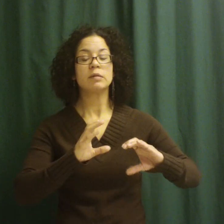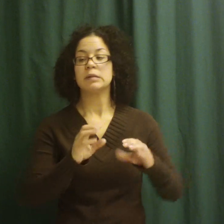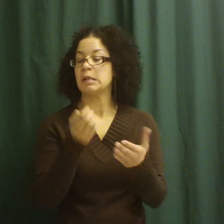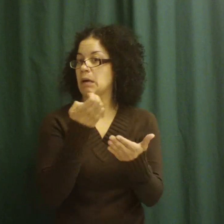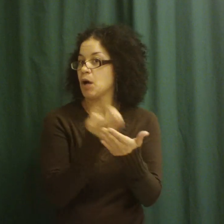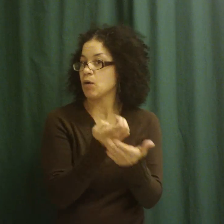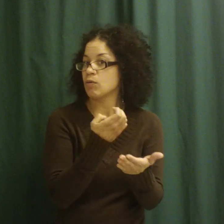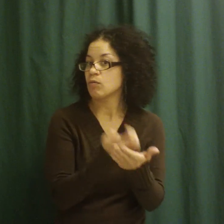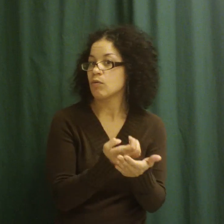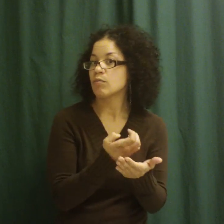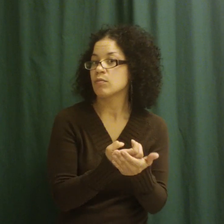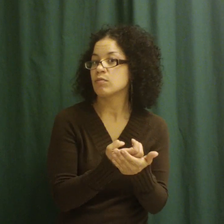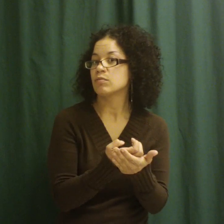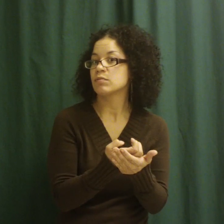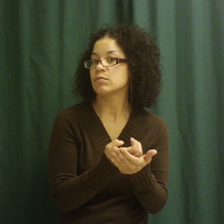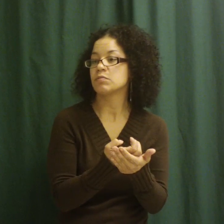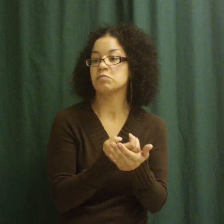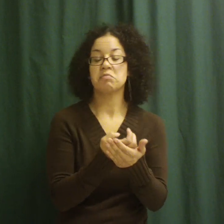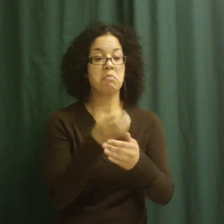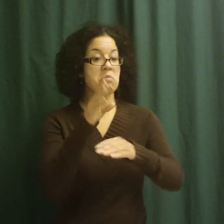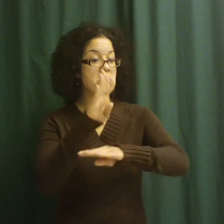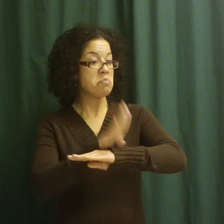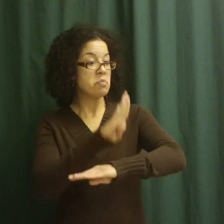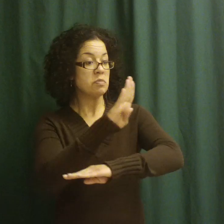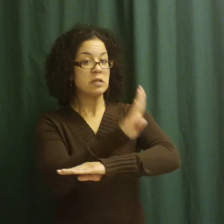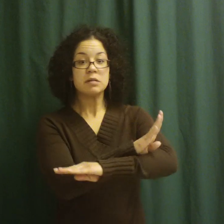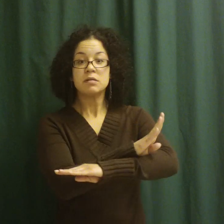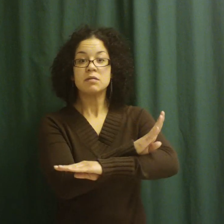economics, or business.